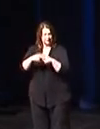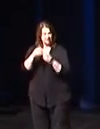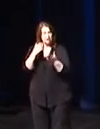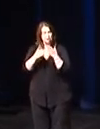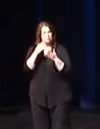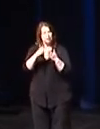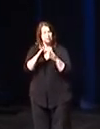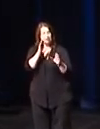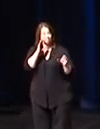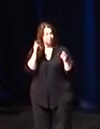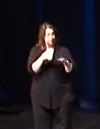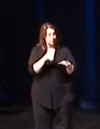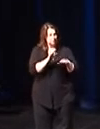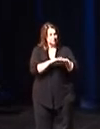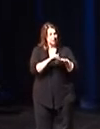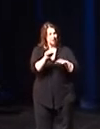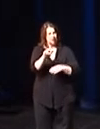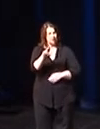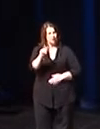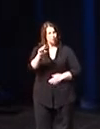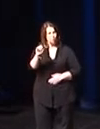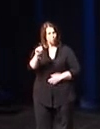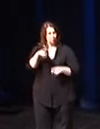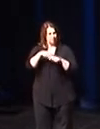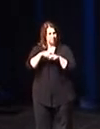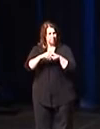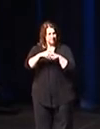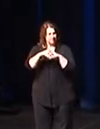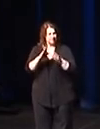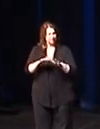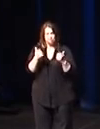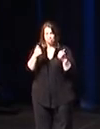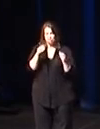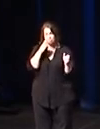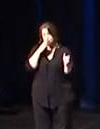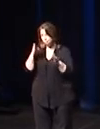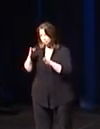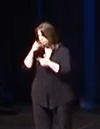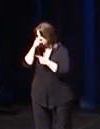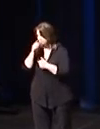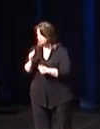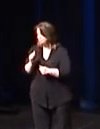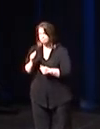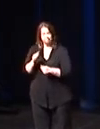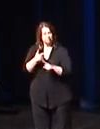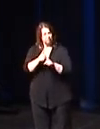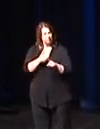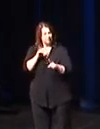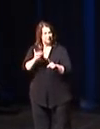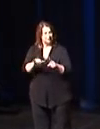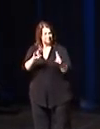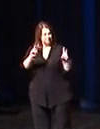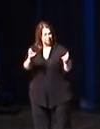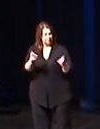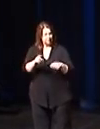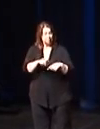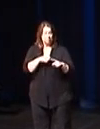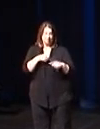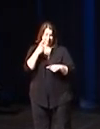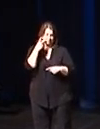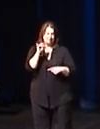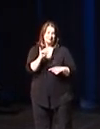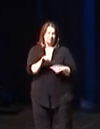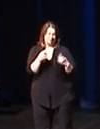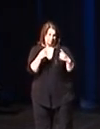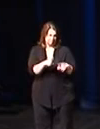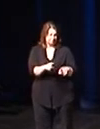auto mechanics. Try to get them interested in other things, get them off those subjects. But I have seen some cases